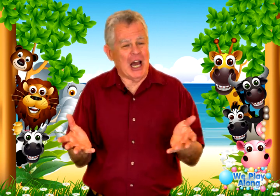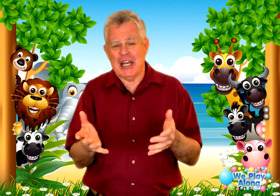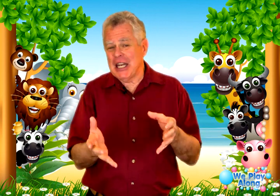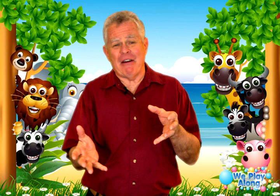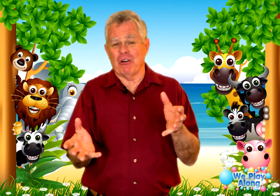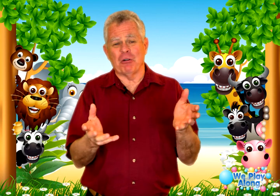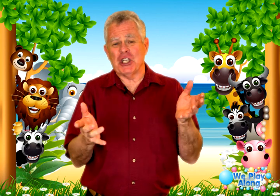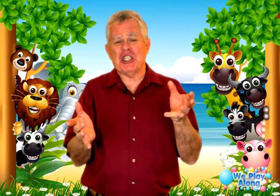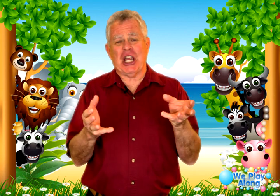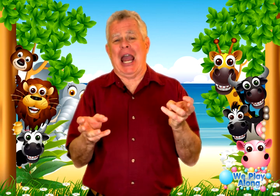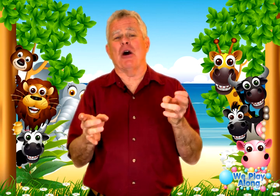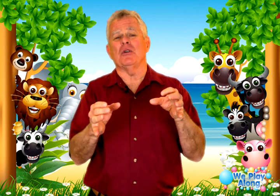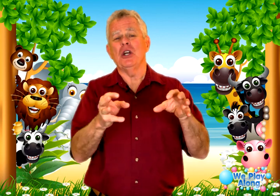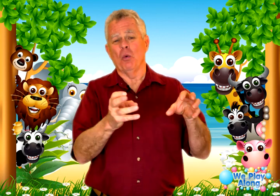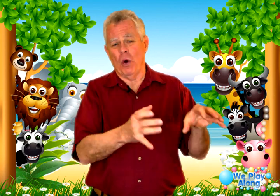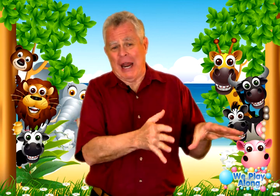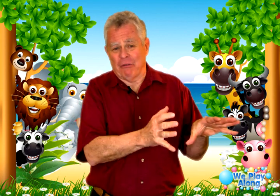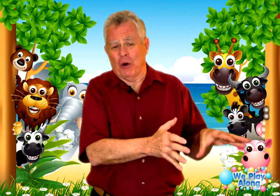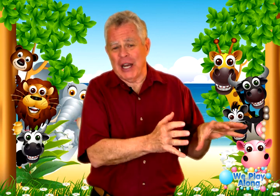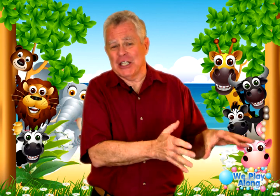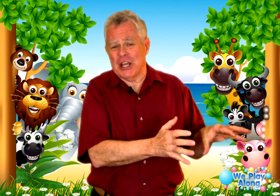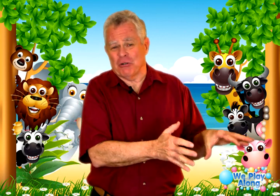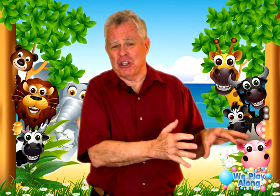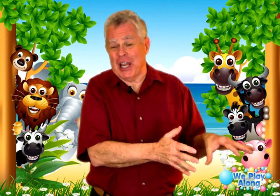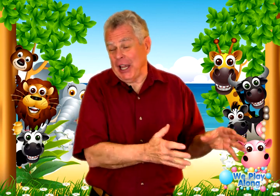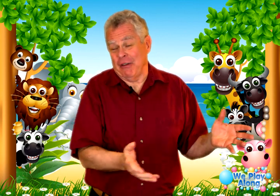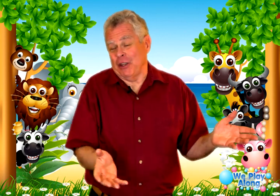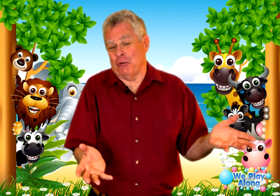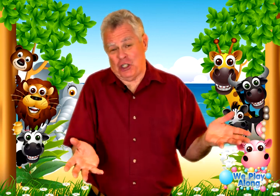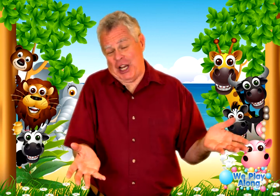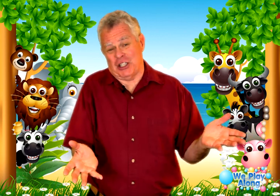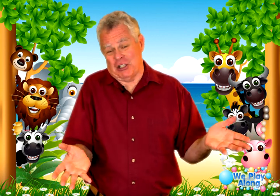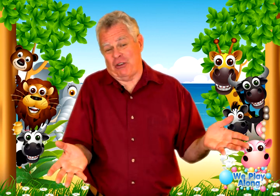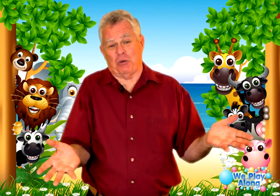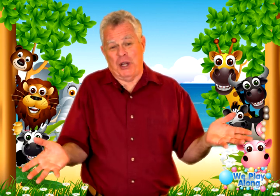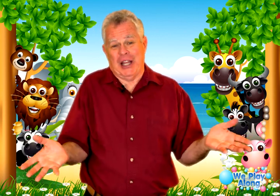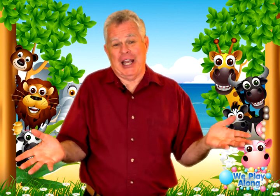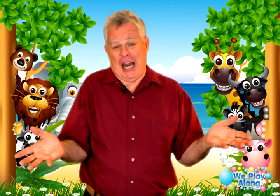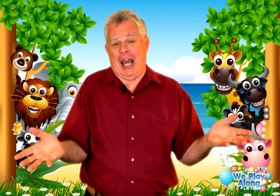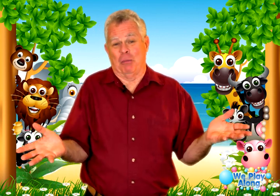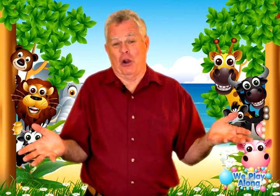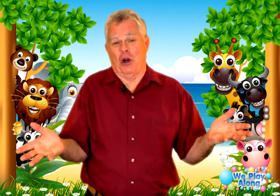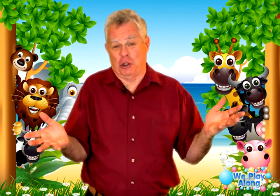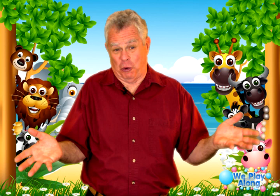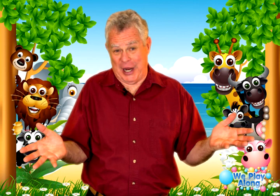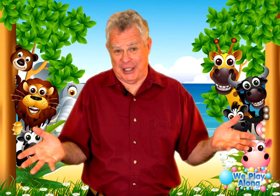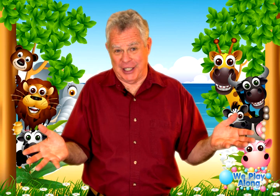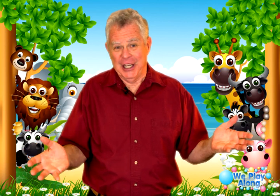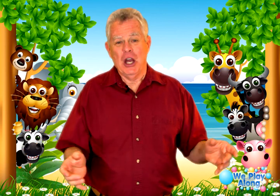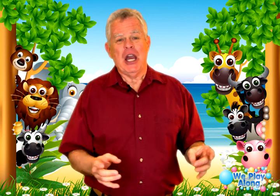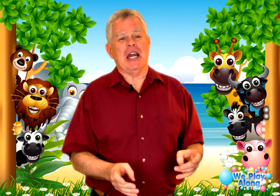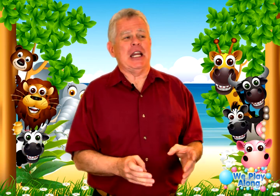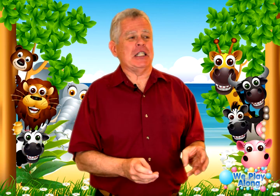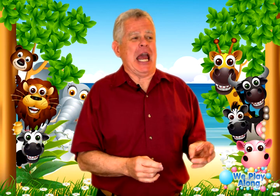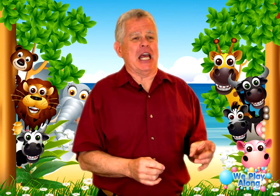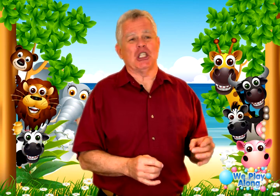I never discount whatever it is they're saying, even though the chances of a three-legged animal aren't great. And it has